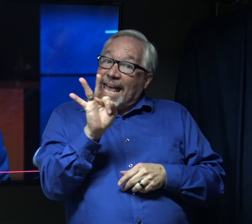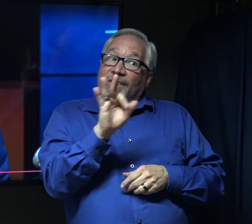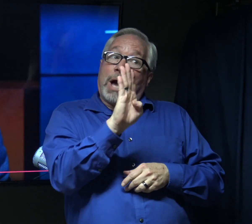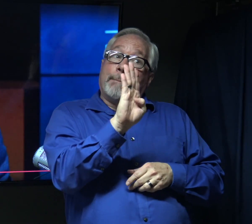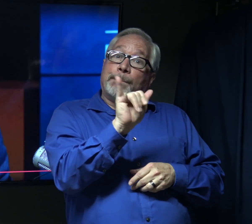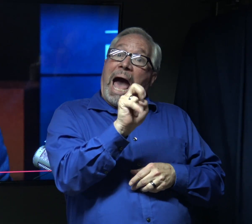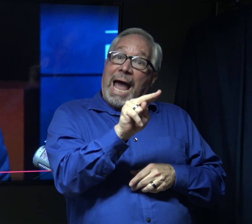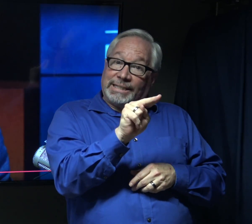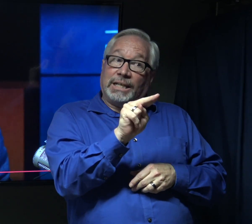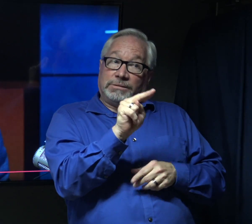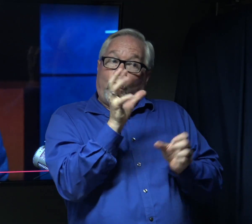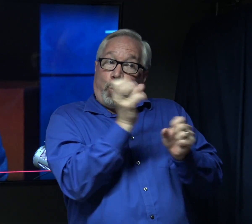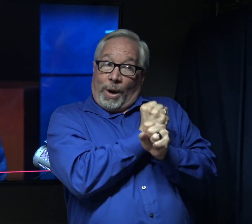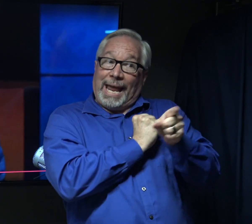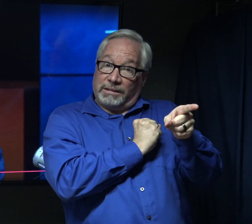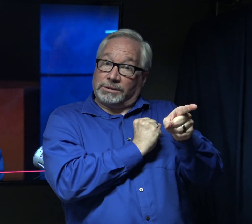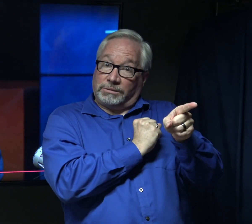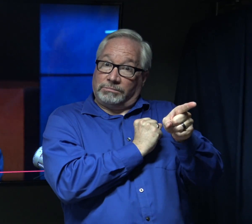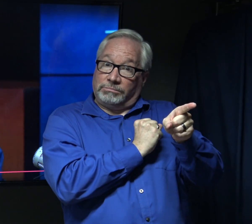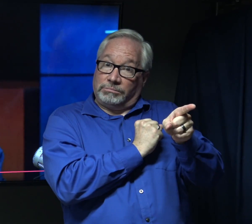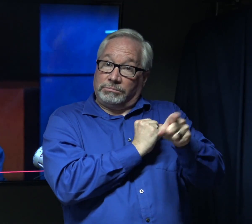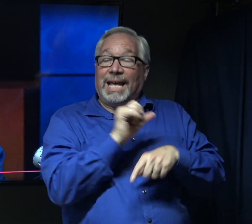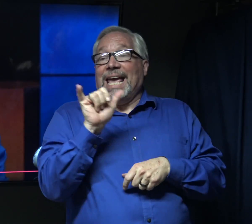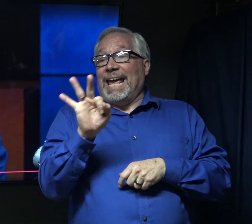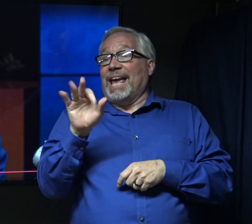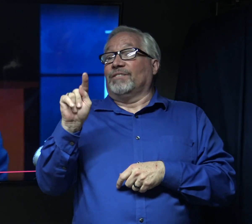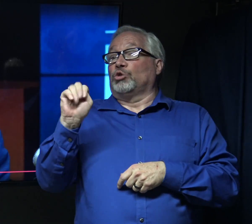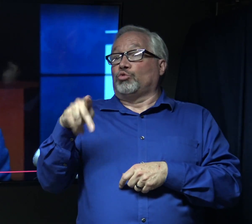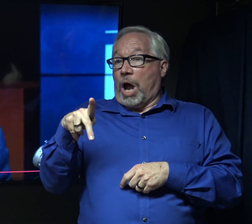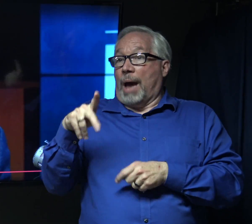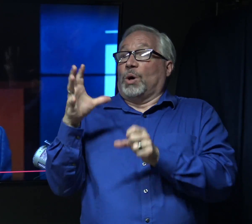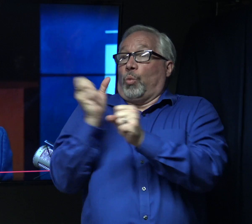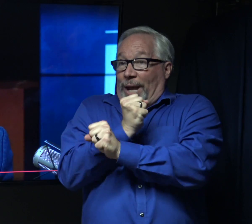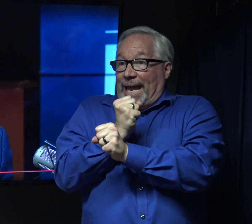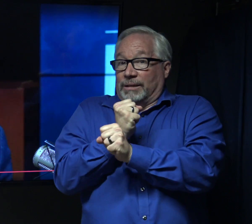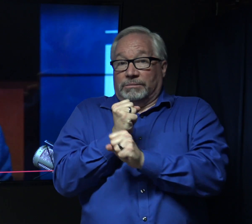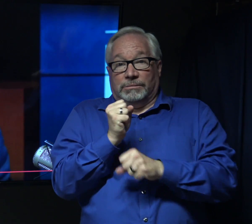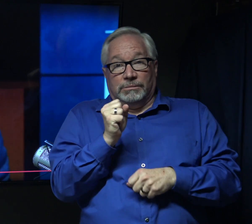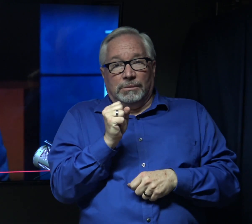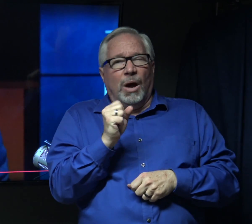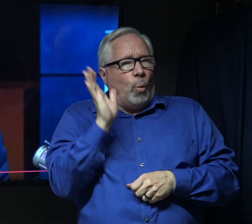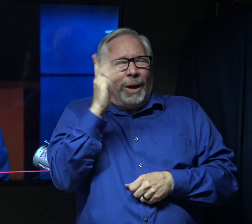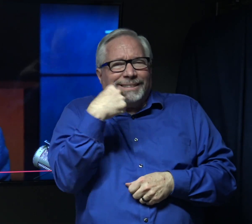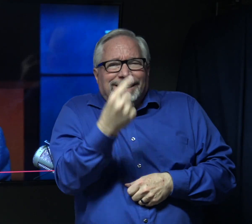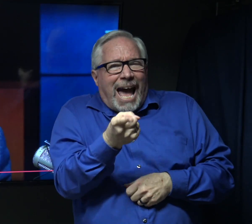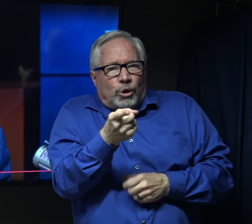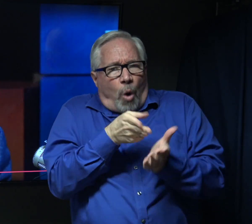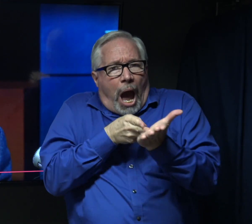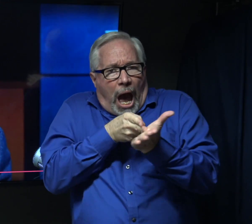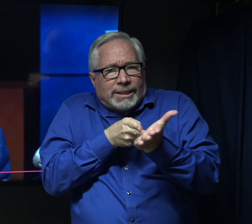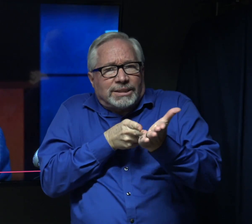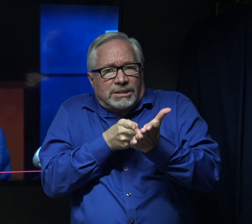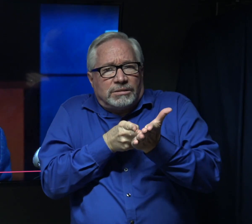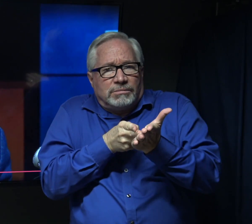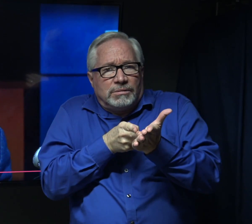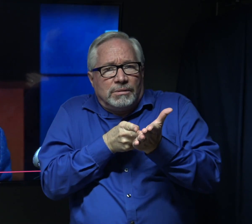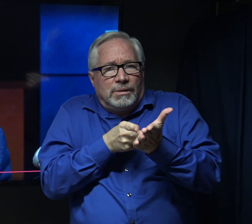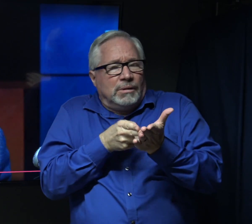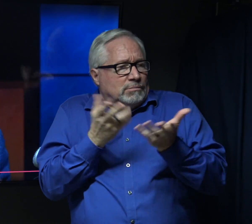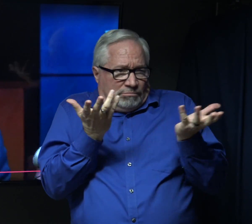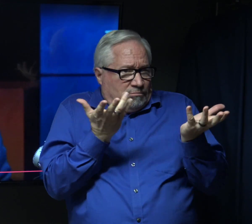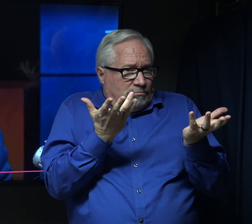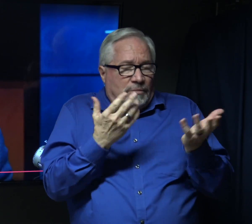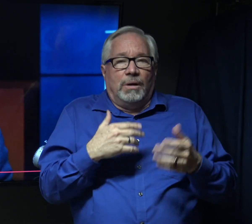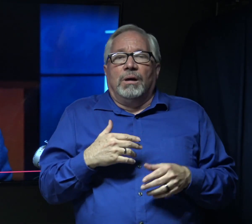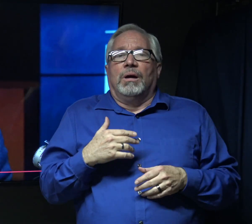turns out that Joe Biden wins this election and the transition begins and then he's inaugurated in January. We'll cover that honestly. If it turns out